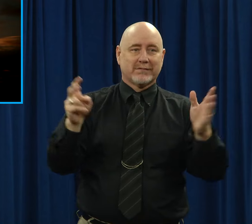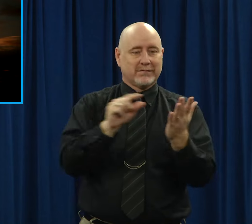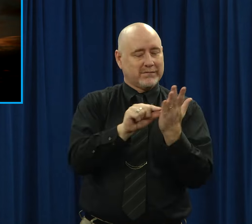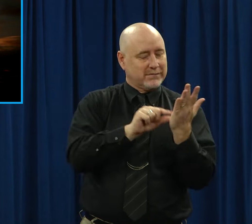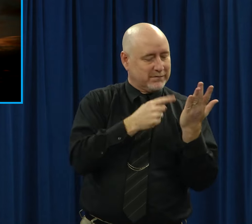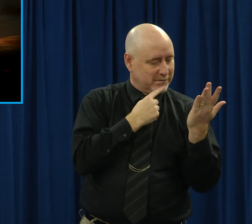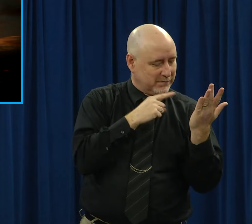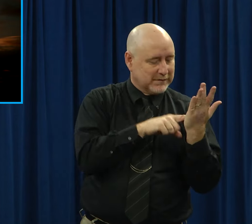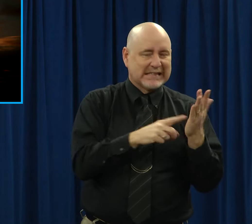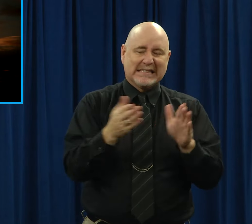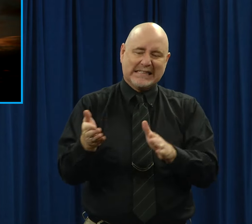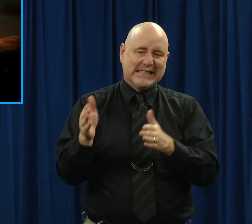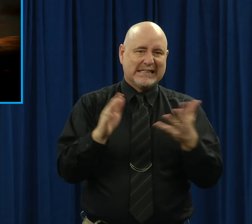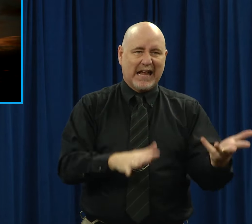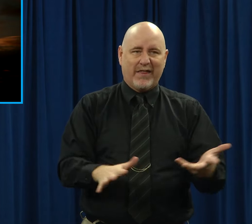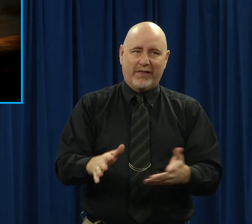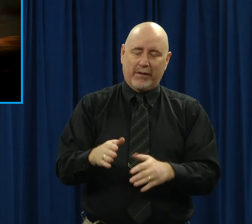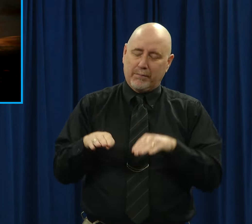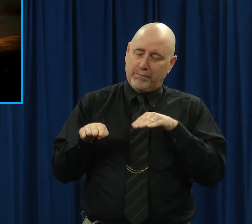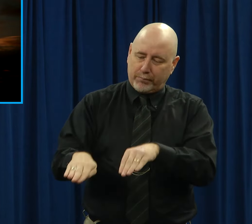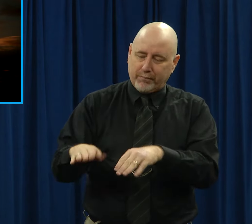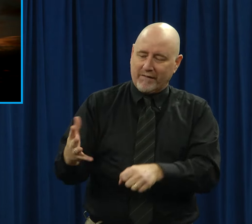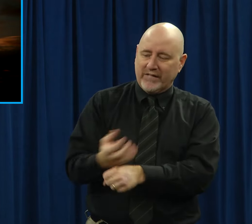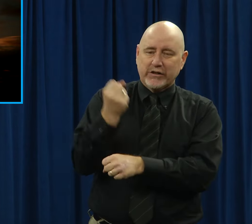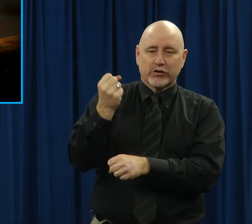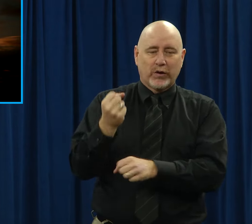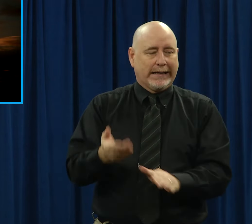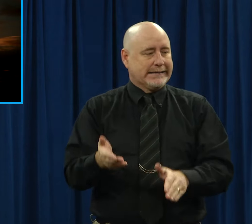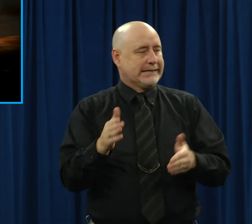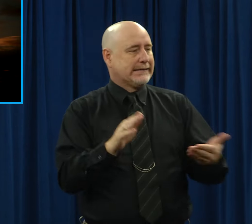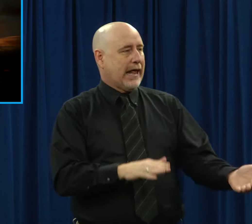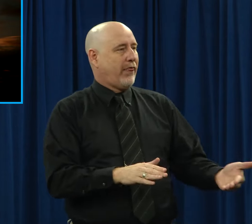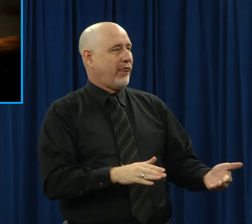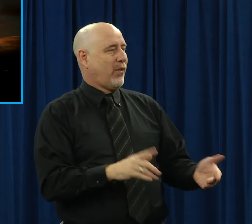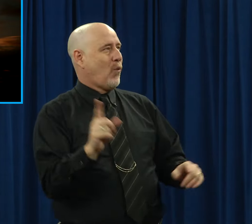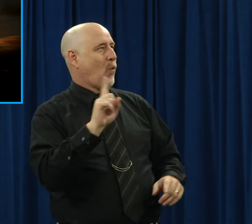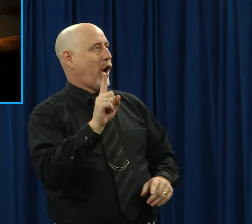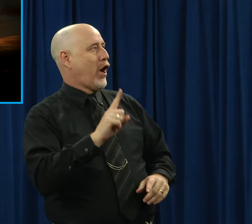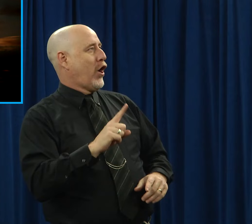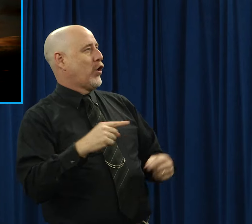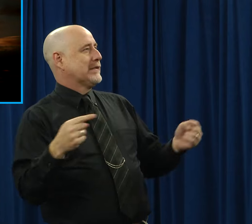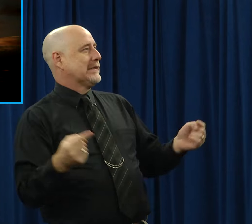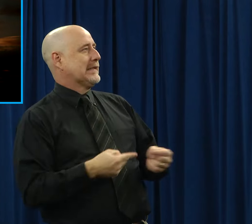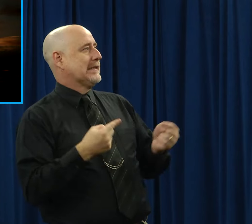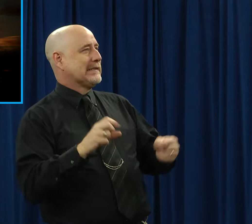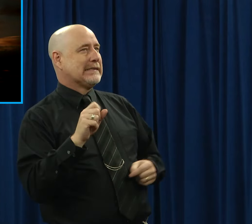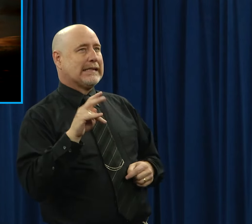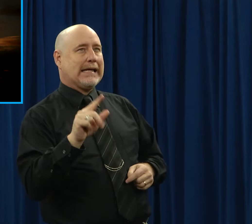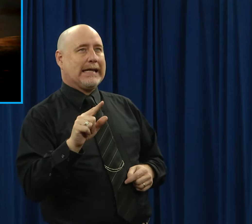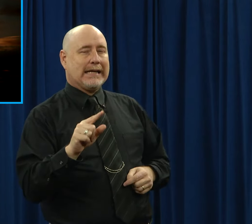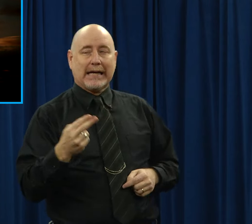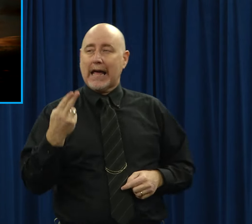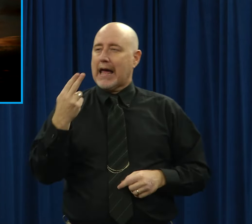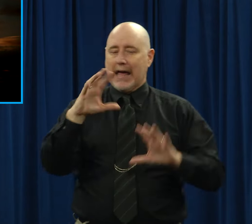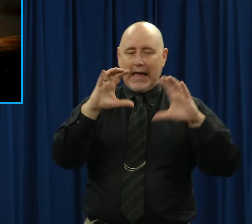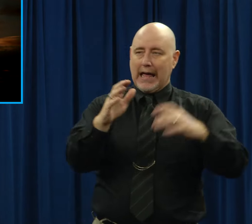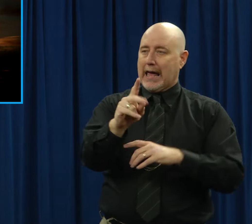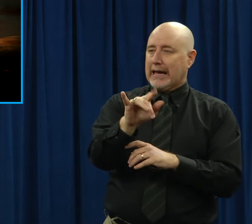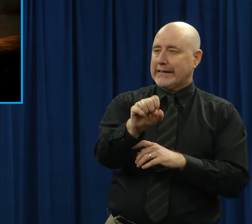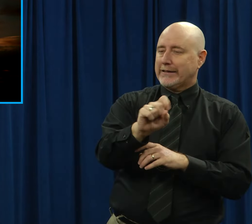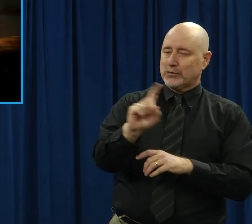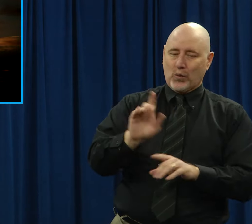the saying that is written, death is swallowed up in victory. O death, where is your sting?